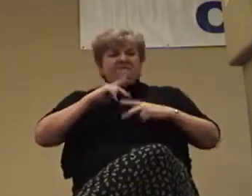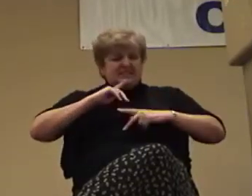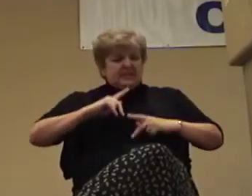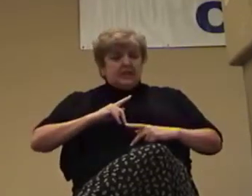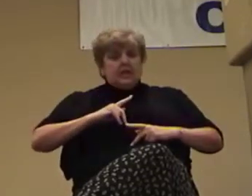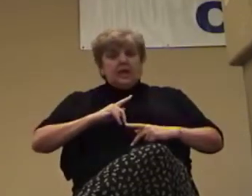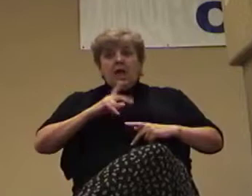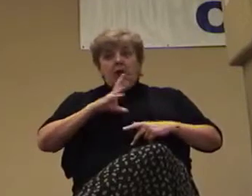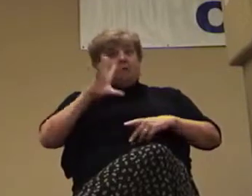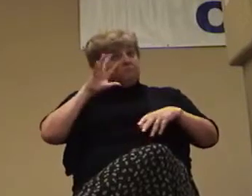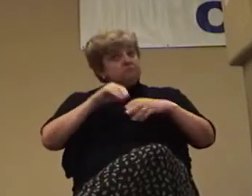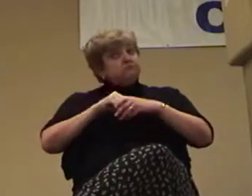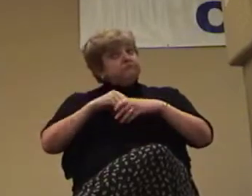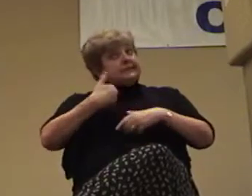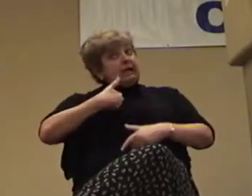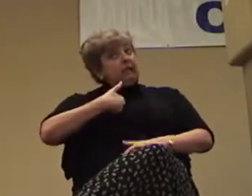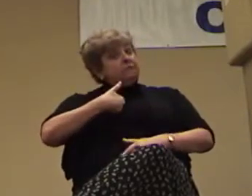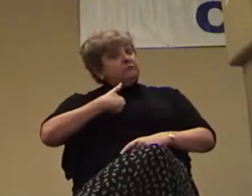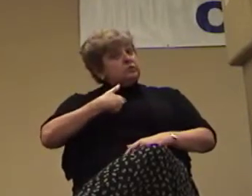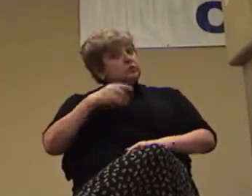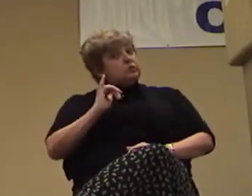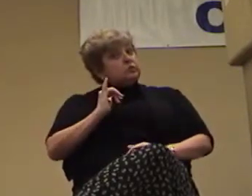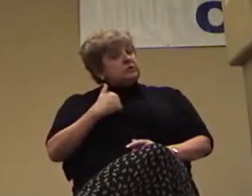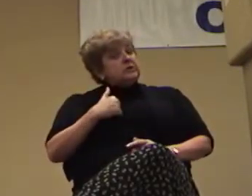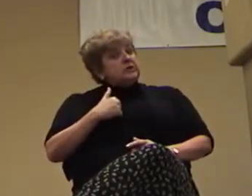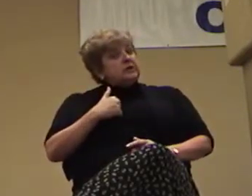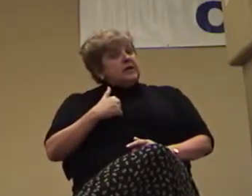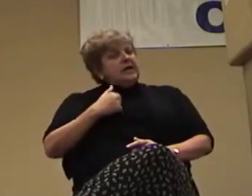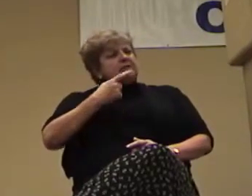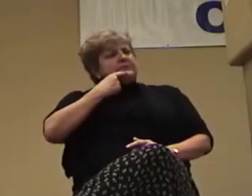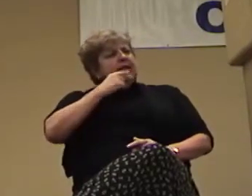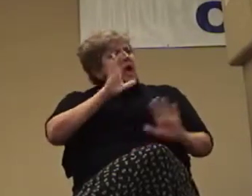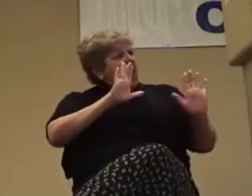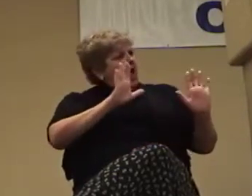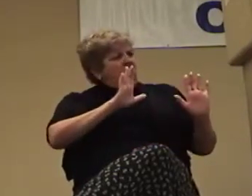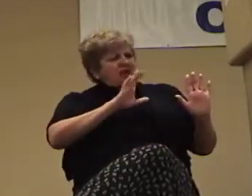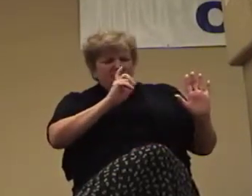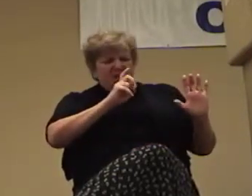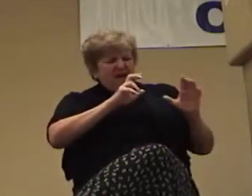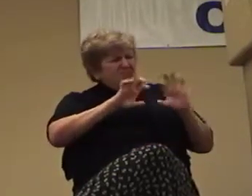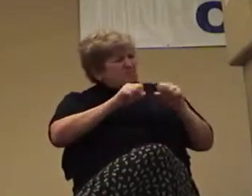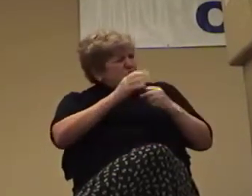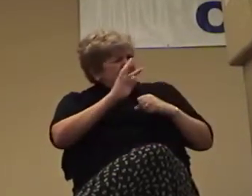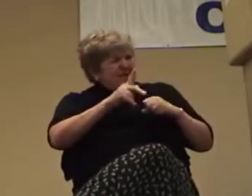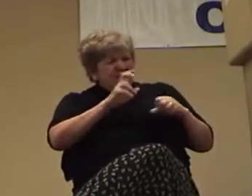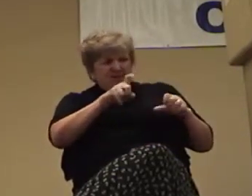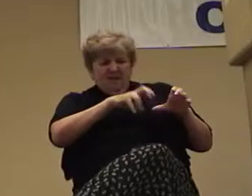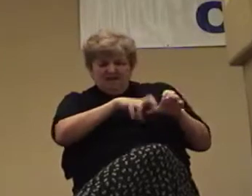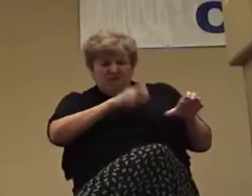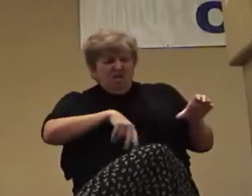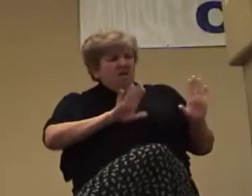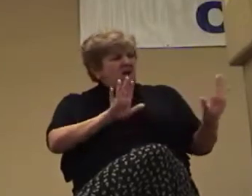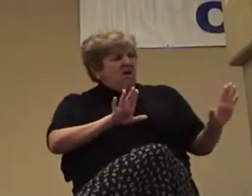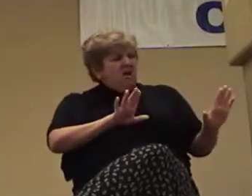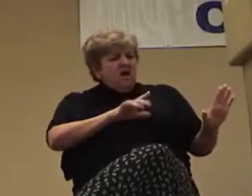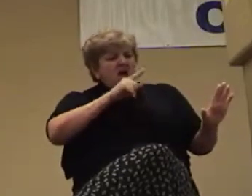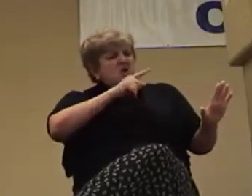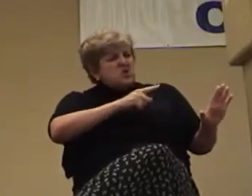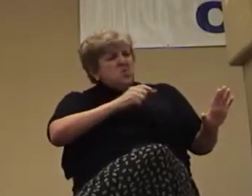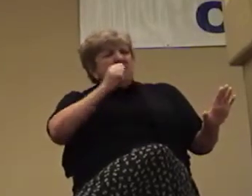both. And she would say to me, Candace, you have to get out of this relationship. Candace, you are living drunk.